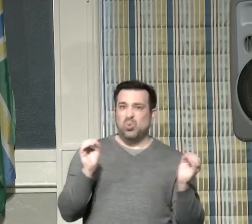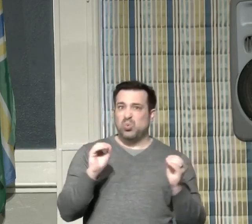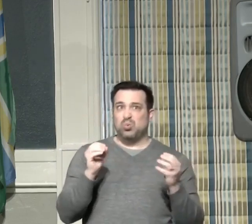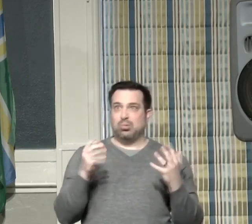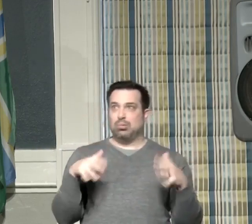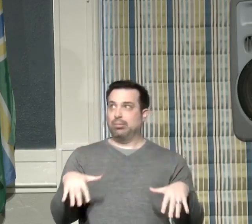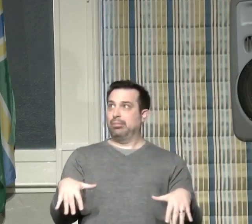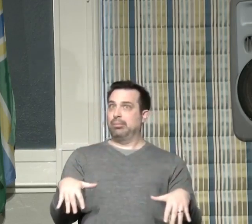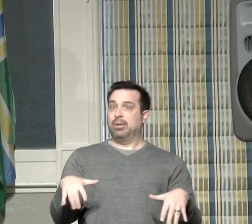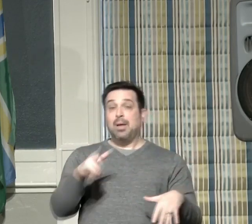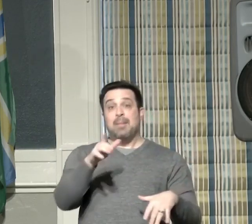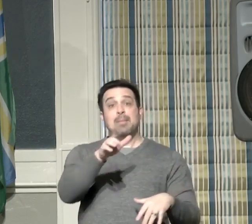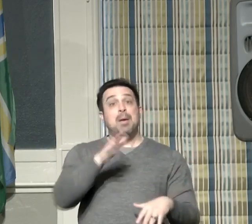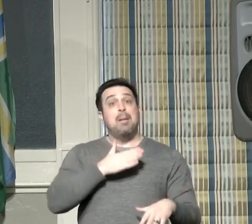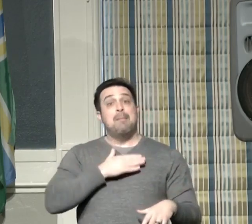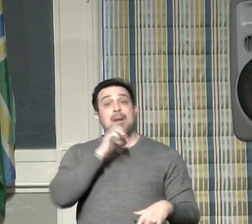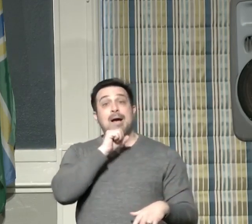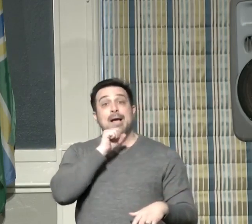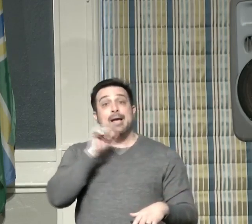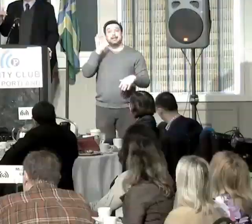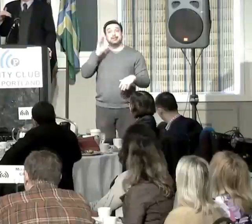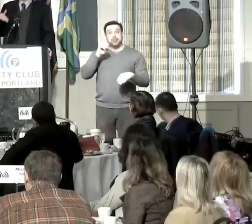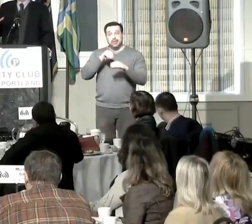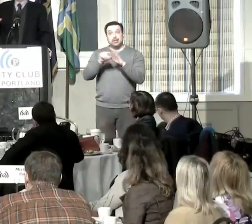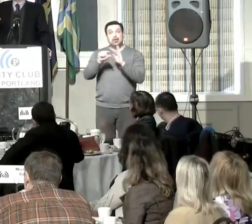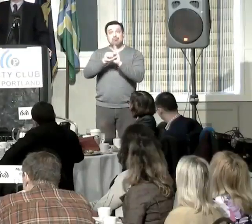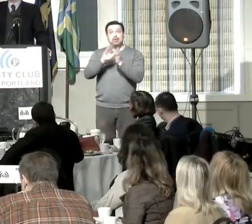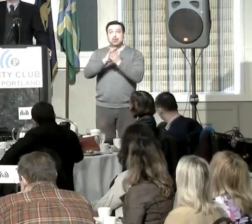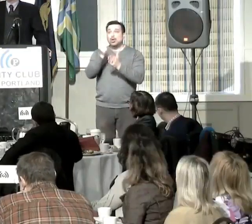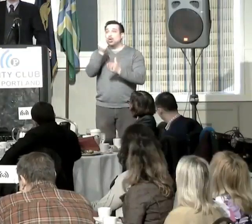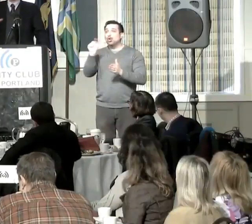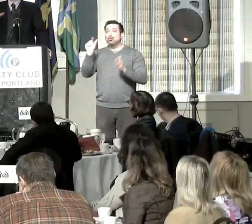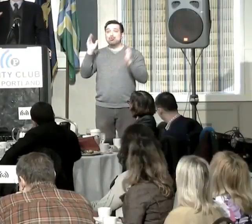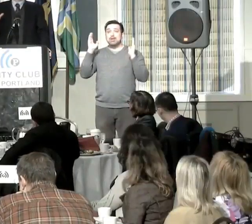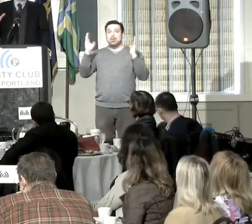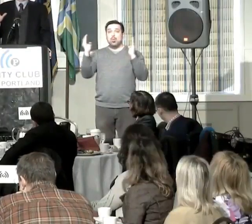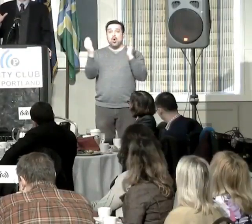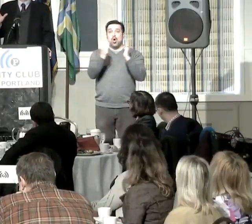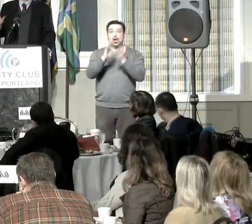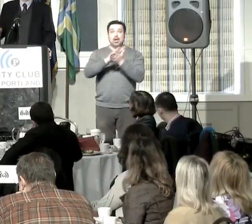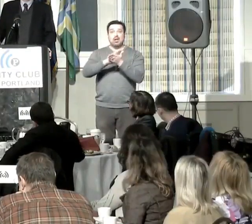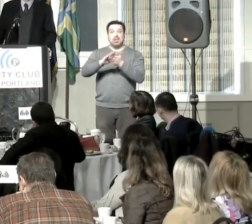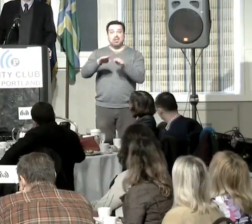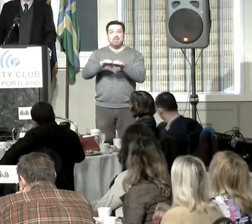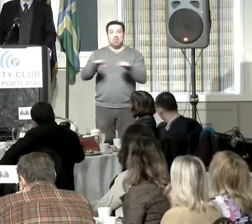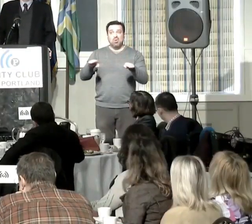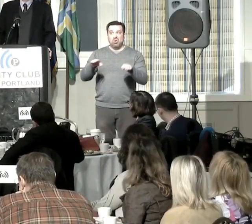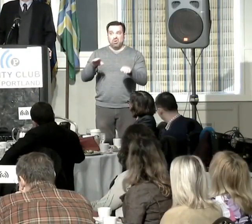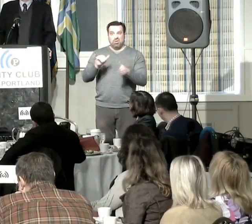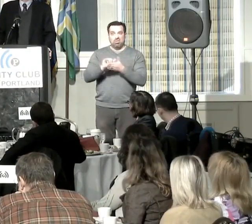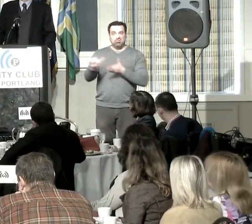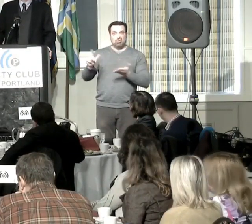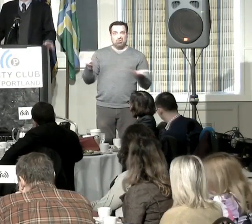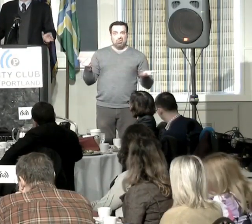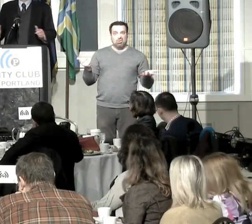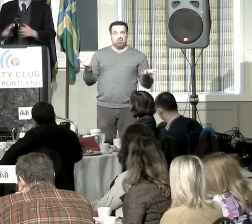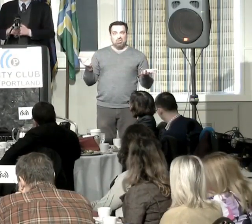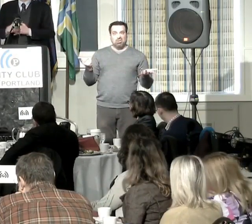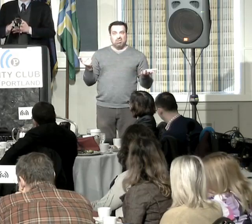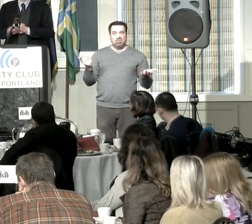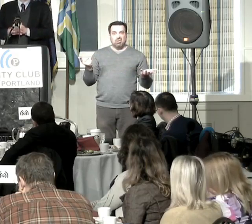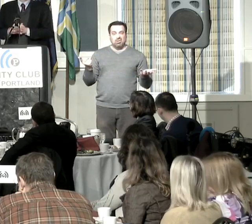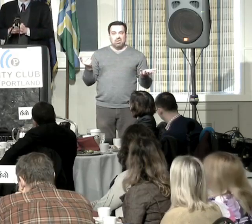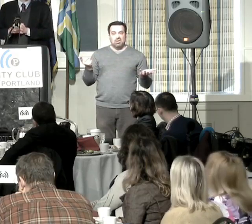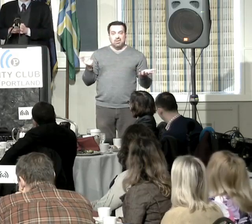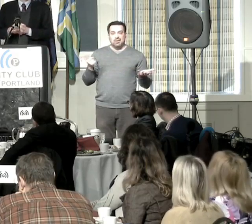age, you went into a grade school that had green walls and very clean floors. That was the place. And there